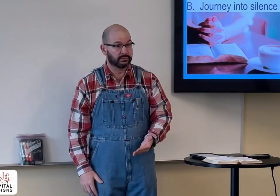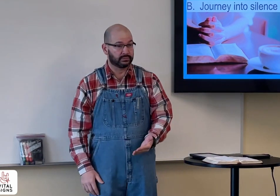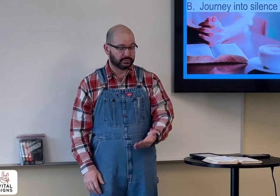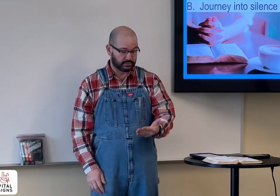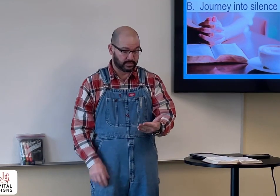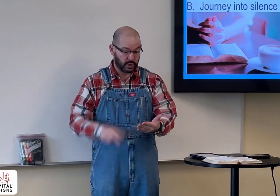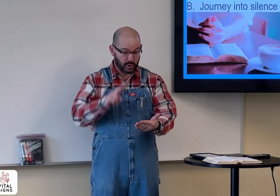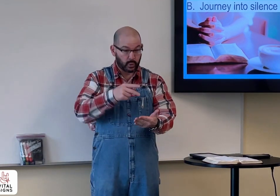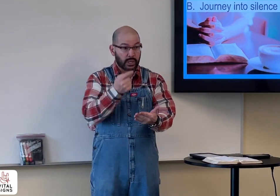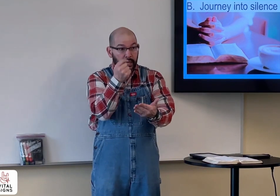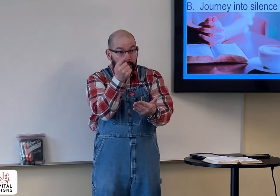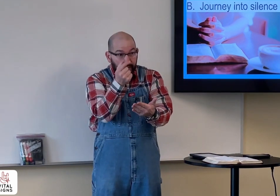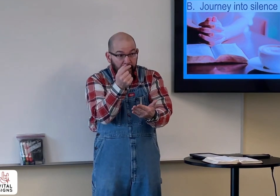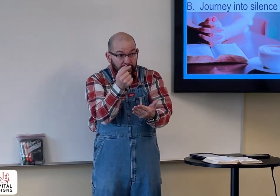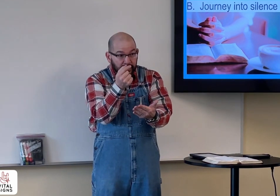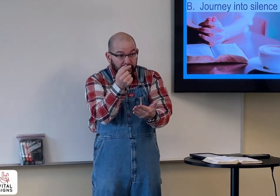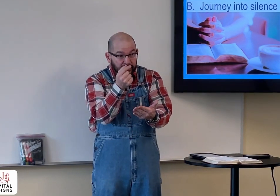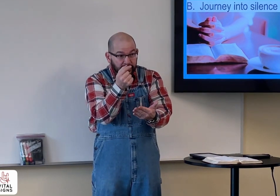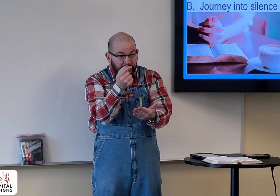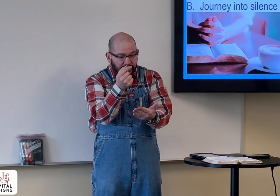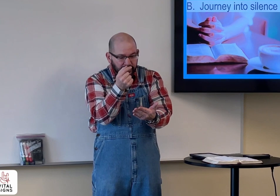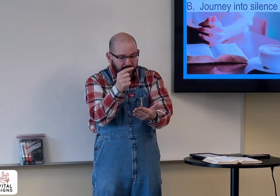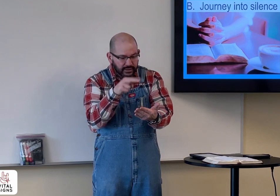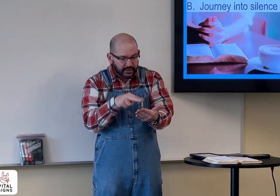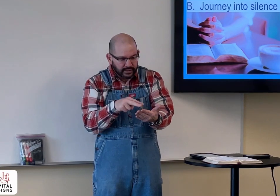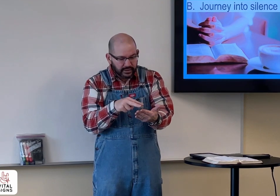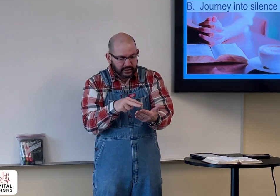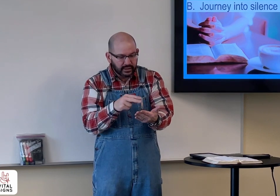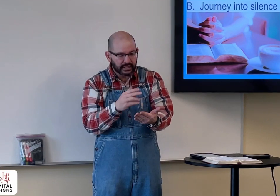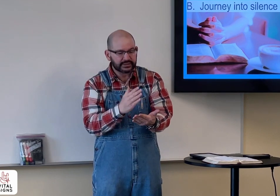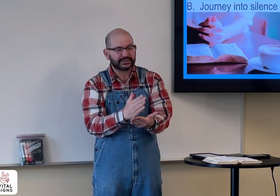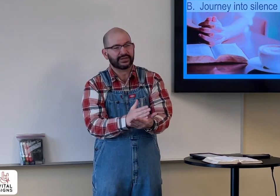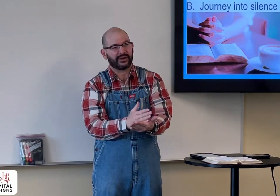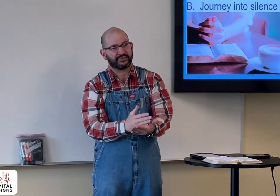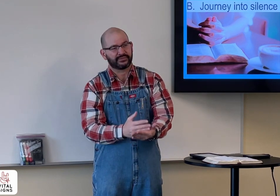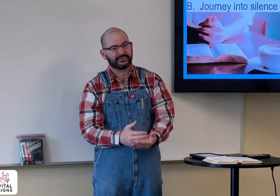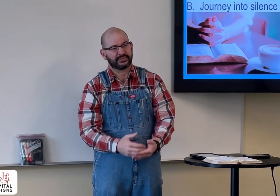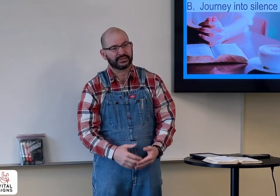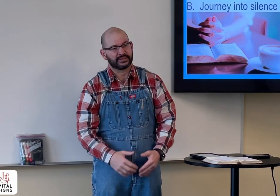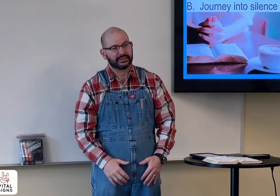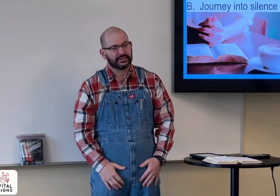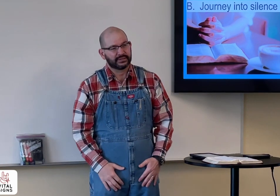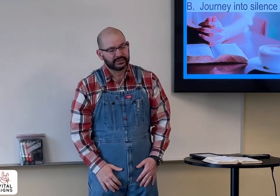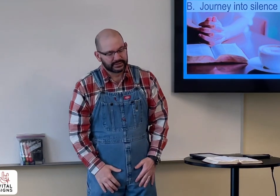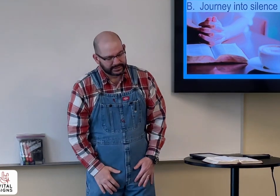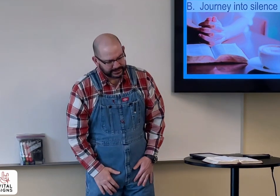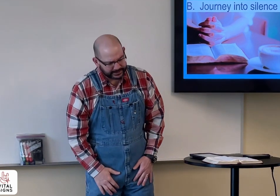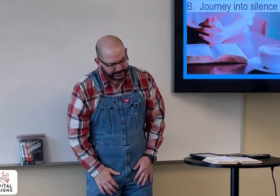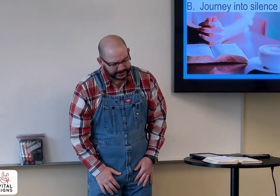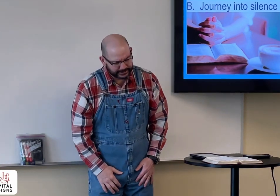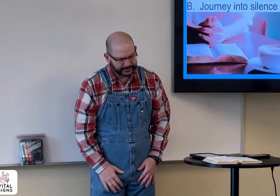You're reading the Bible, you read a little bit. And after you read it, stop and you